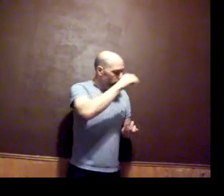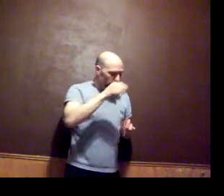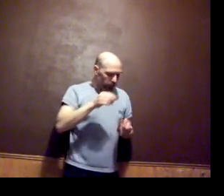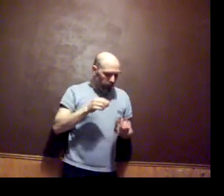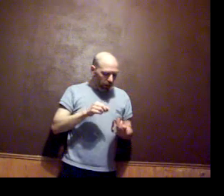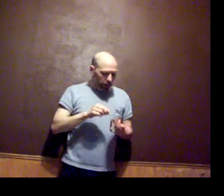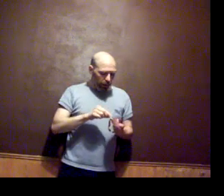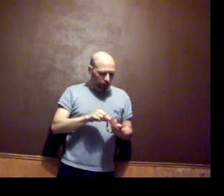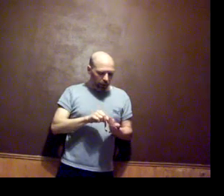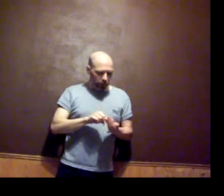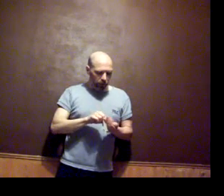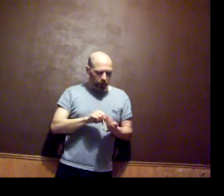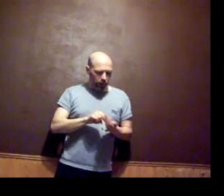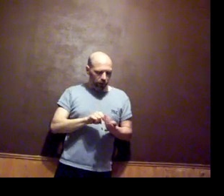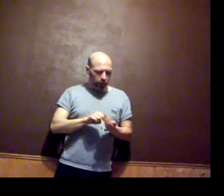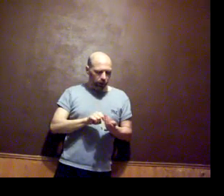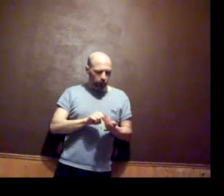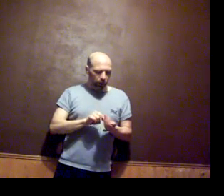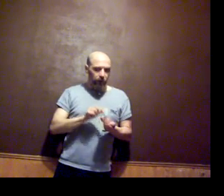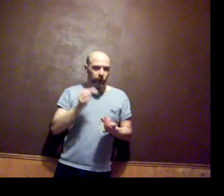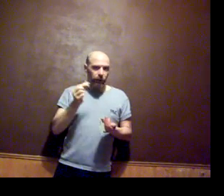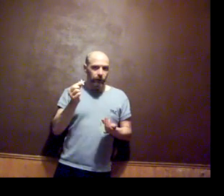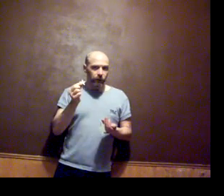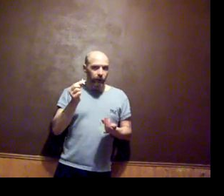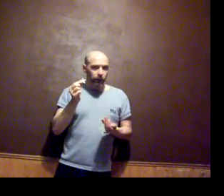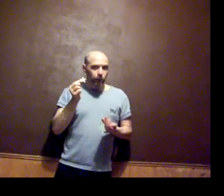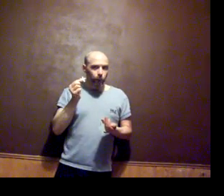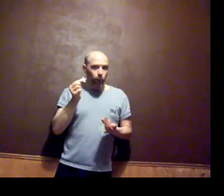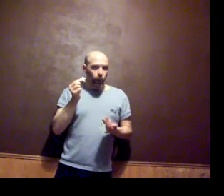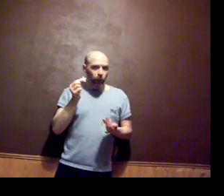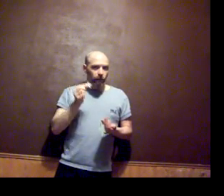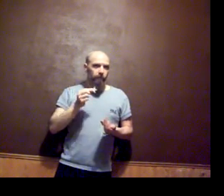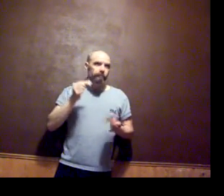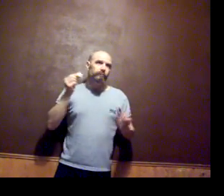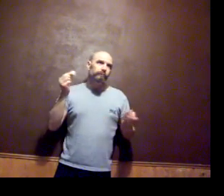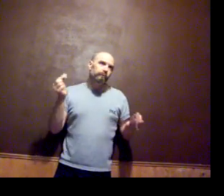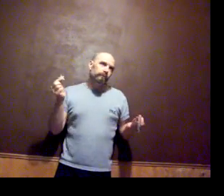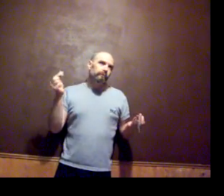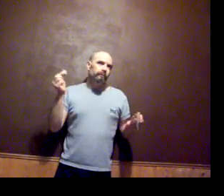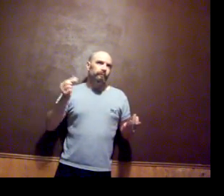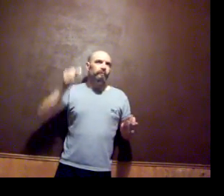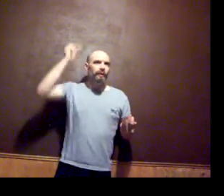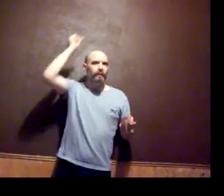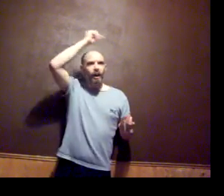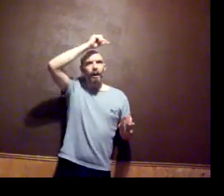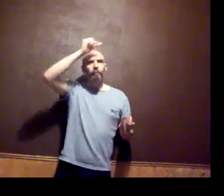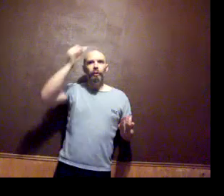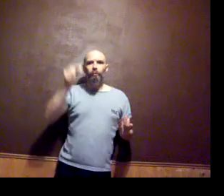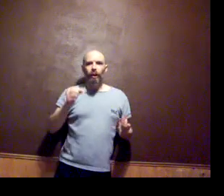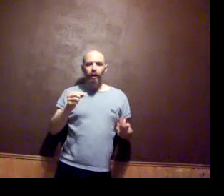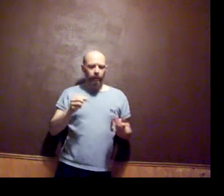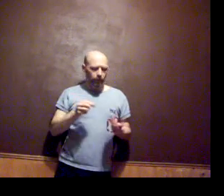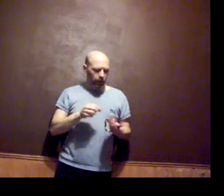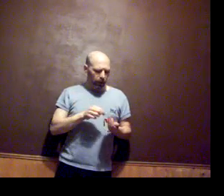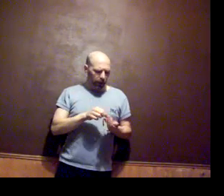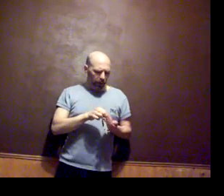belt using the brighter stars for the top and the bottom. And